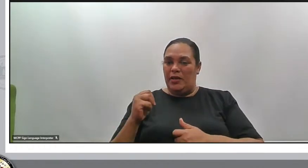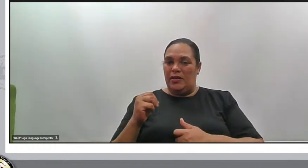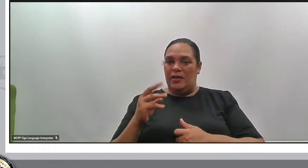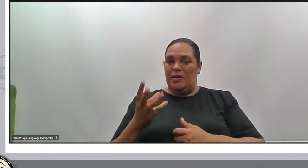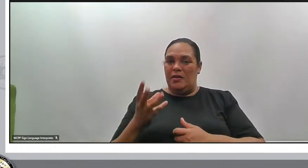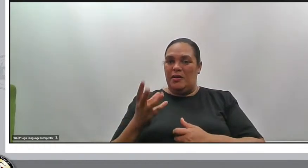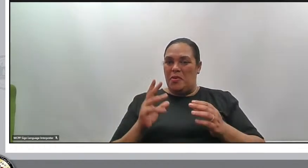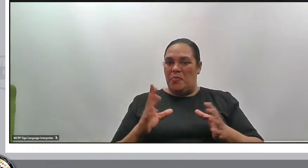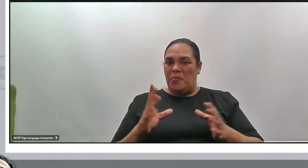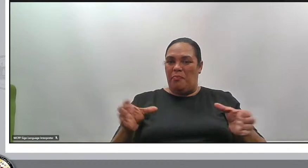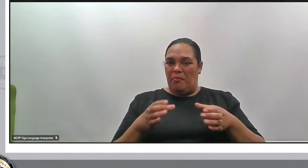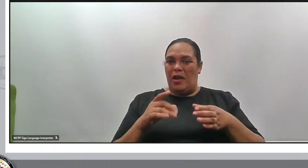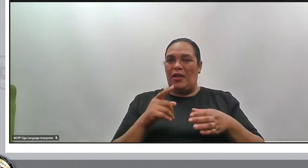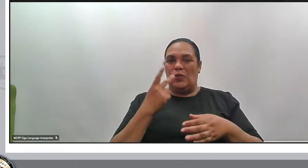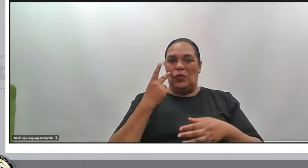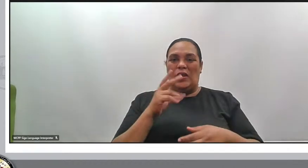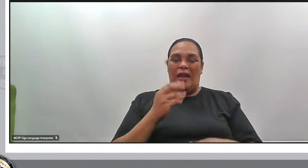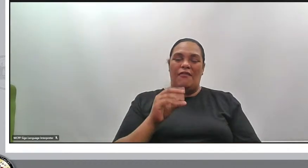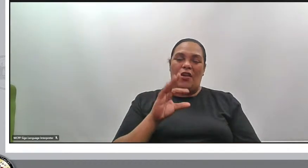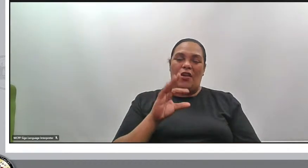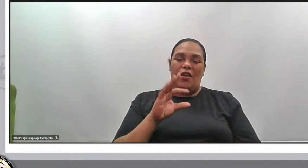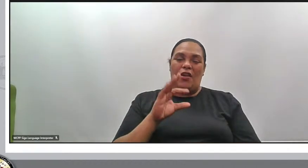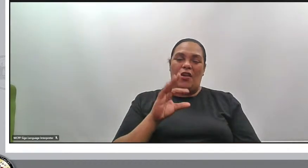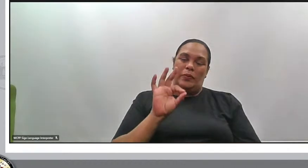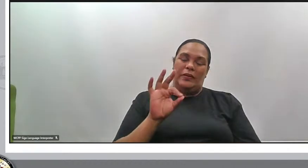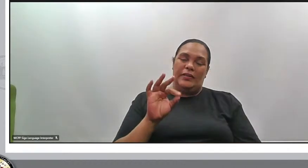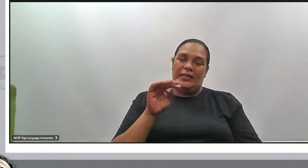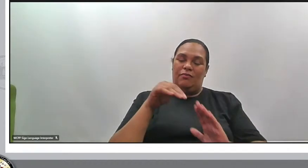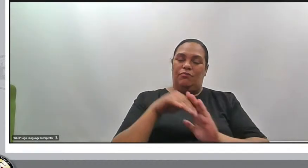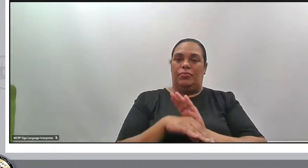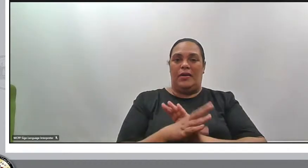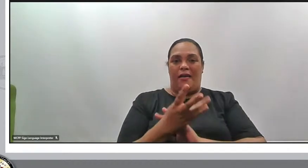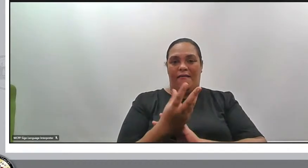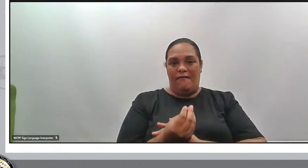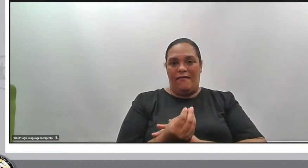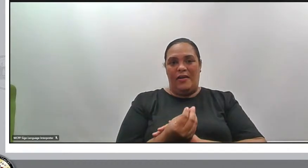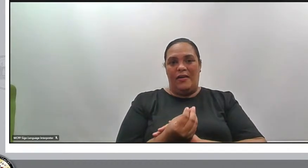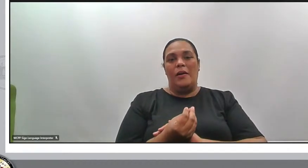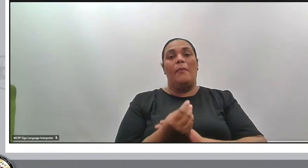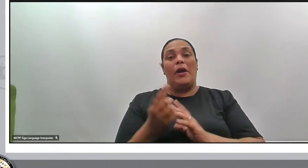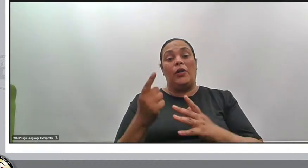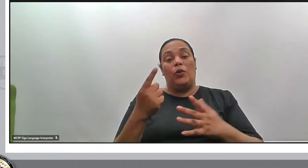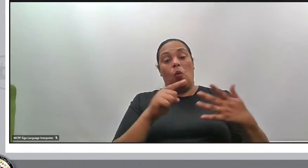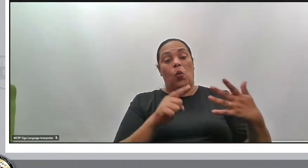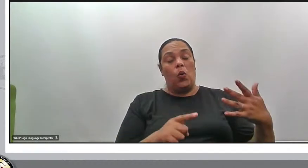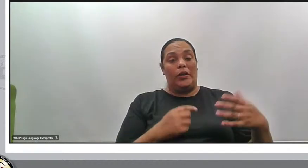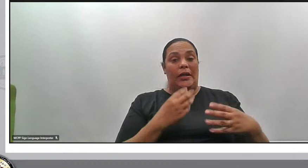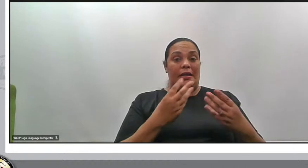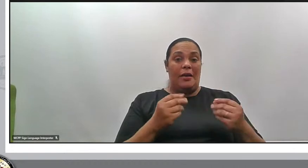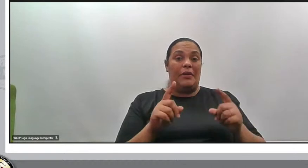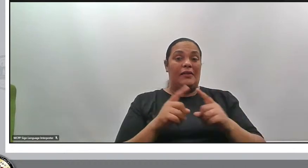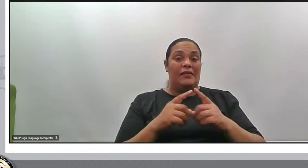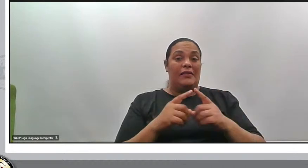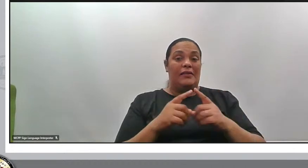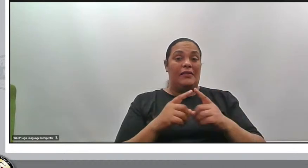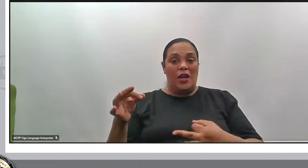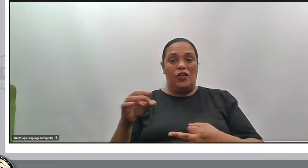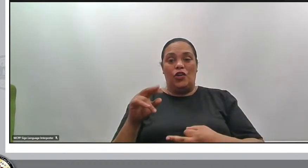see there, that's a 32% decrease. And in the audited figures on the same page, you can see